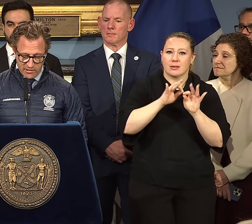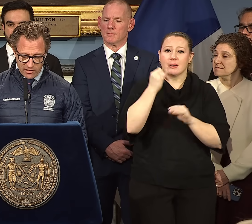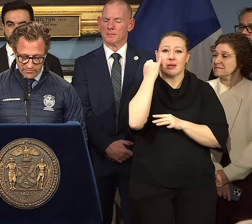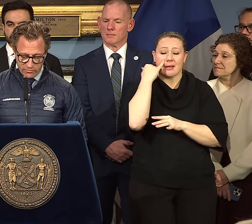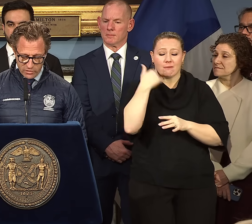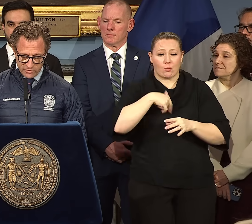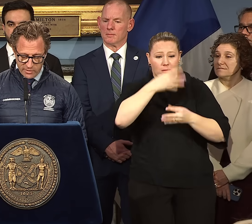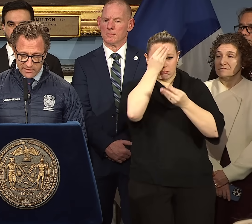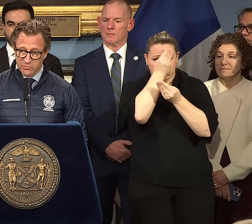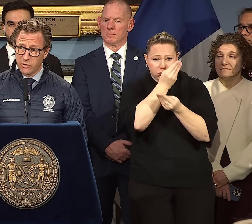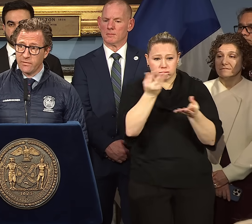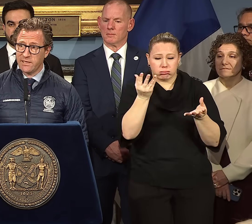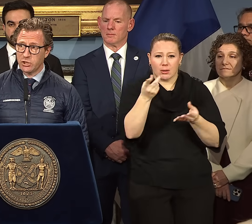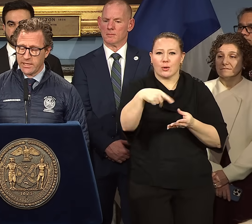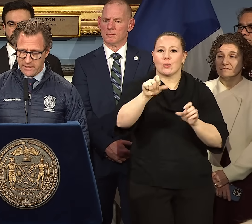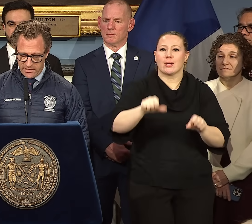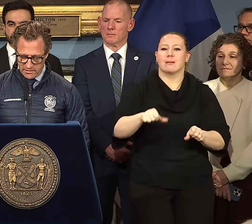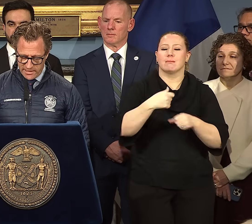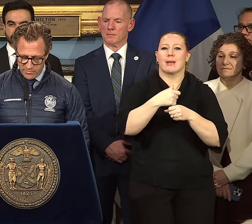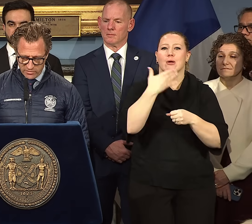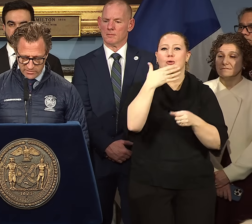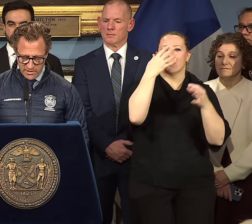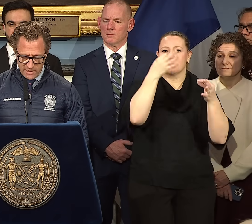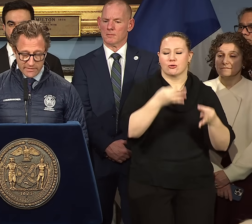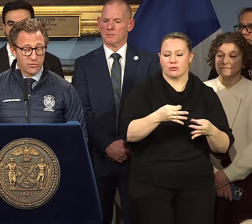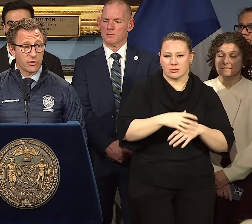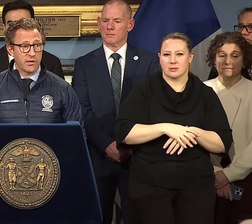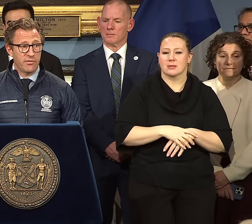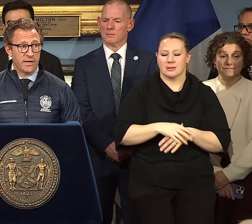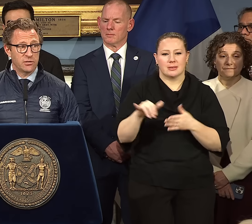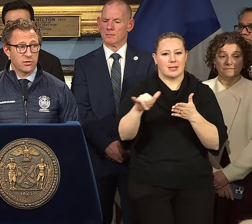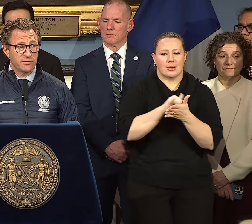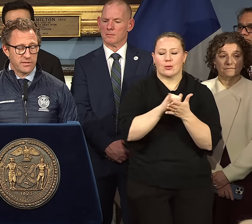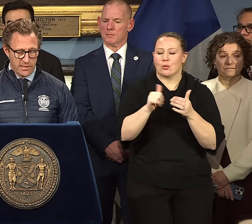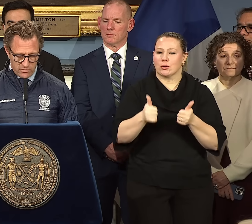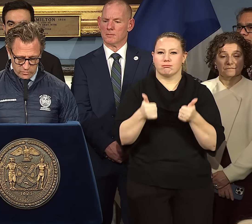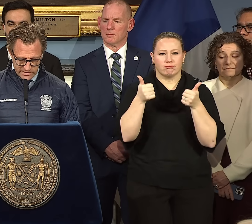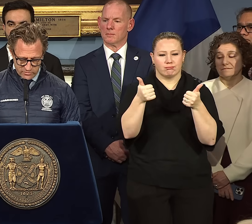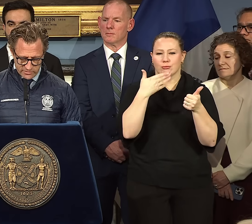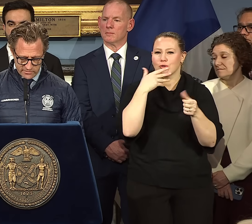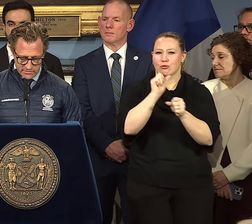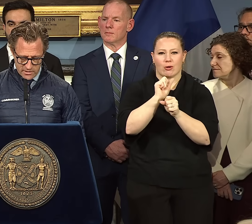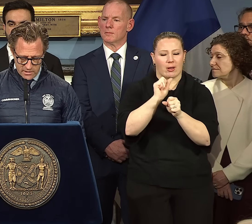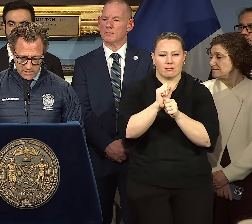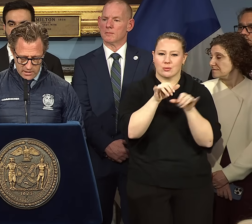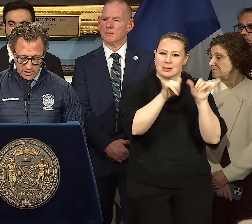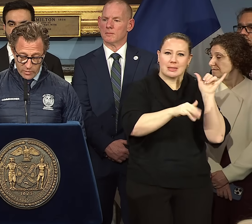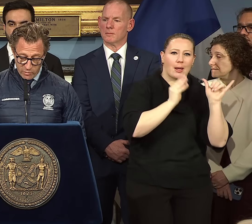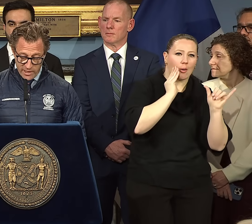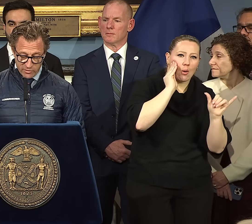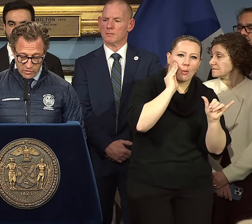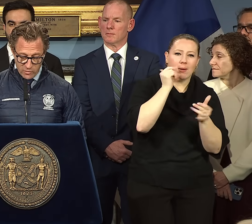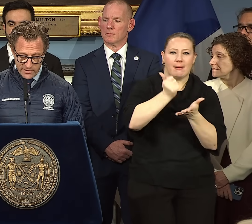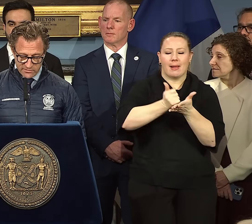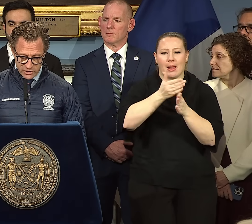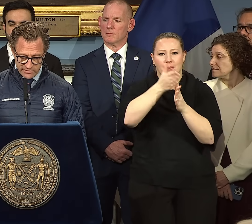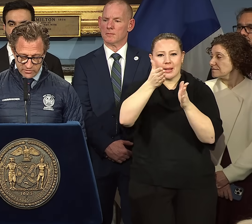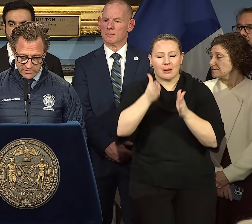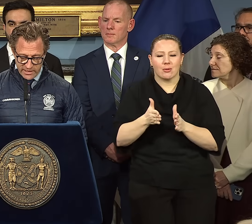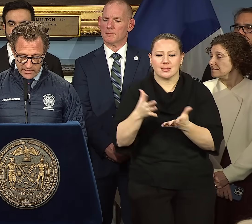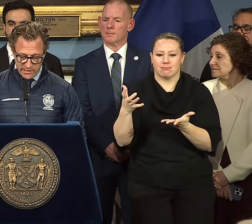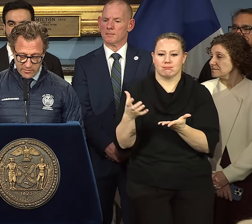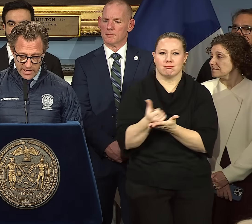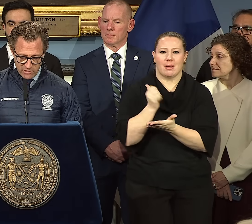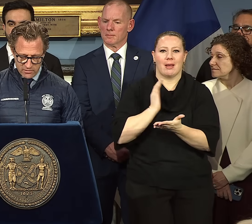People stayed off the roads when possible. They checked in on neighbors, and they took advantage of city resources. We were able to open, as the